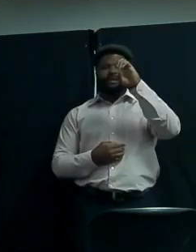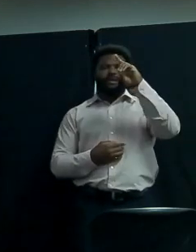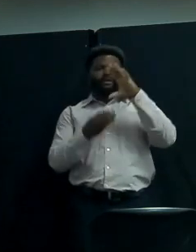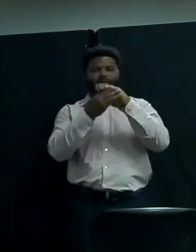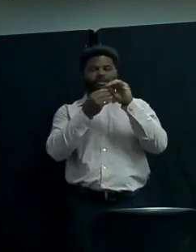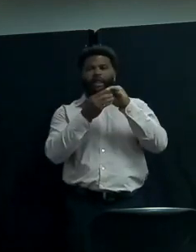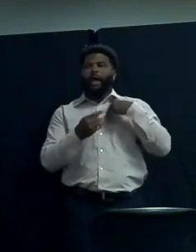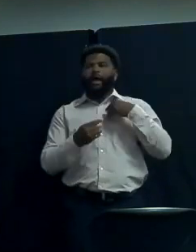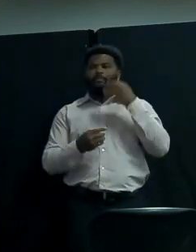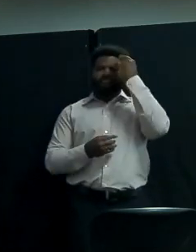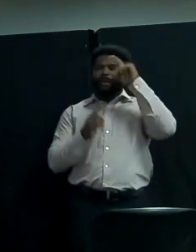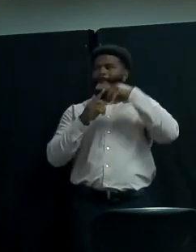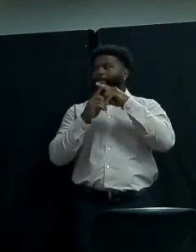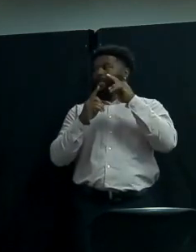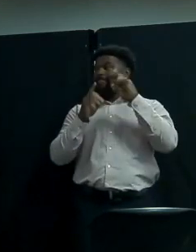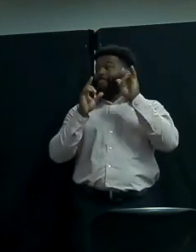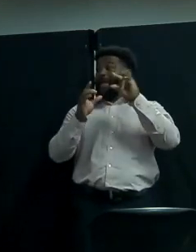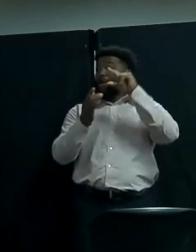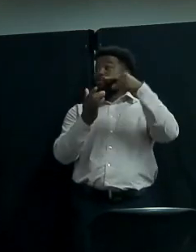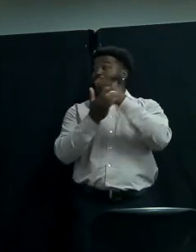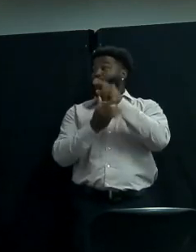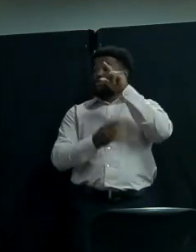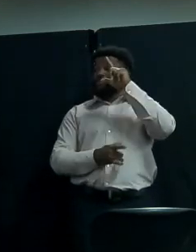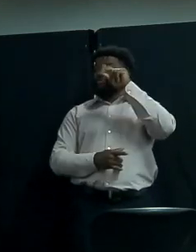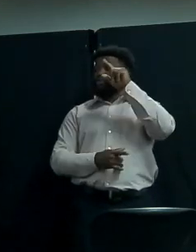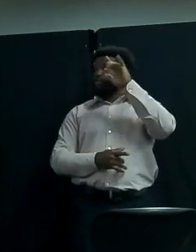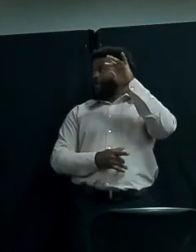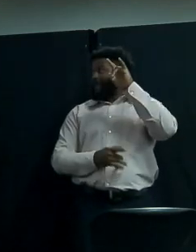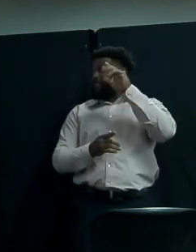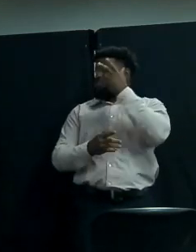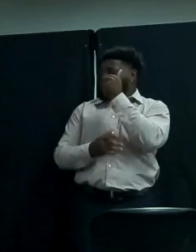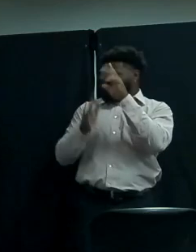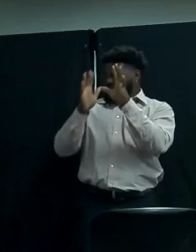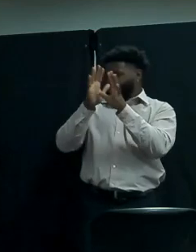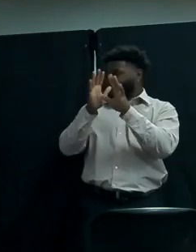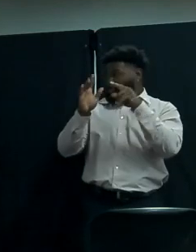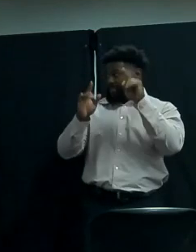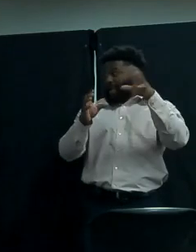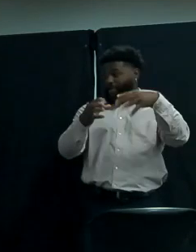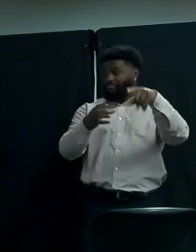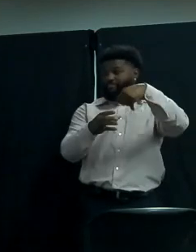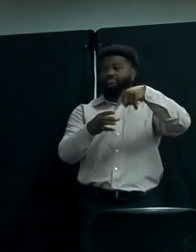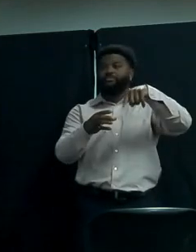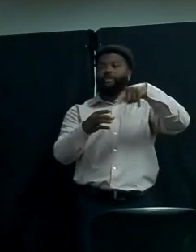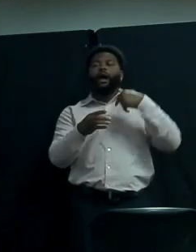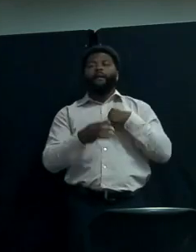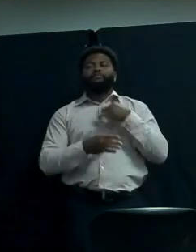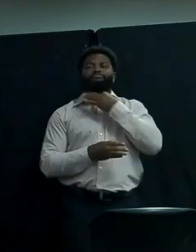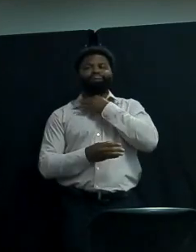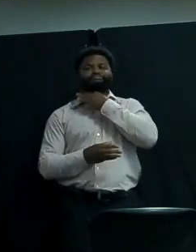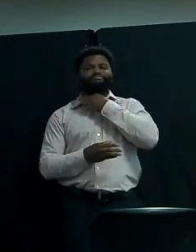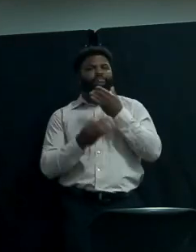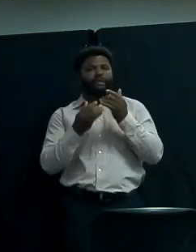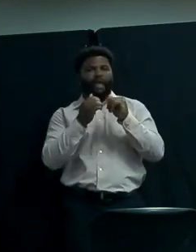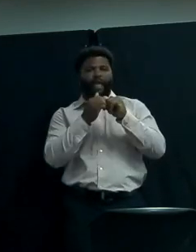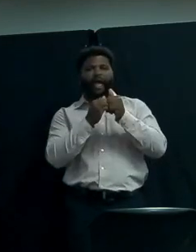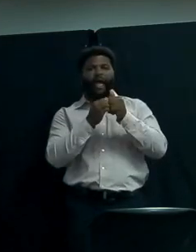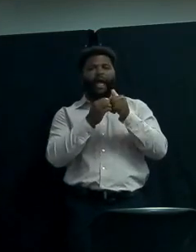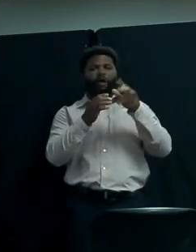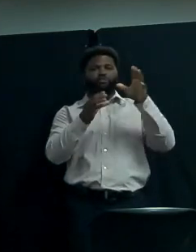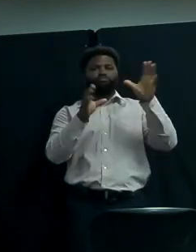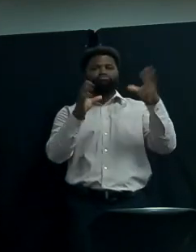of 2025 with the 13 seniors. I'm curious how that